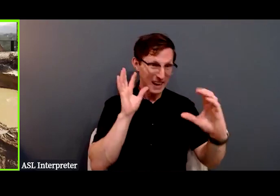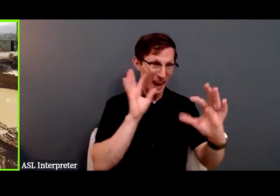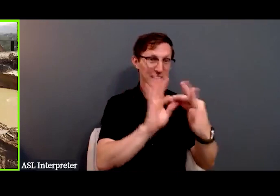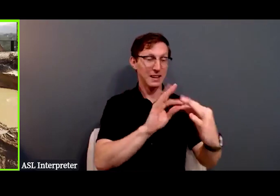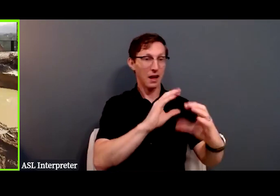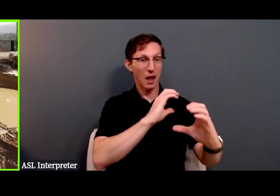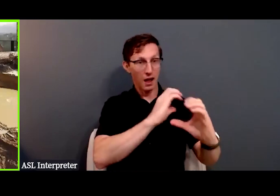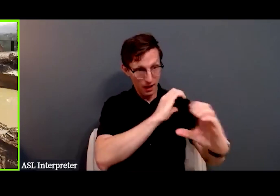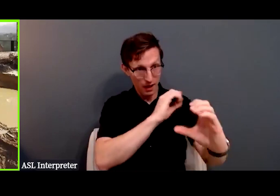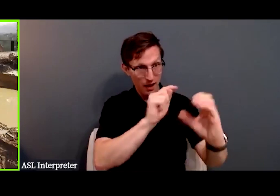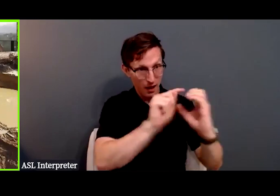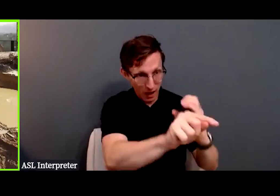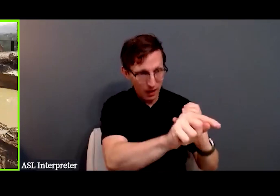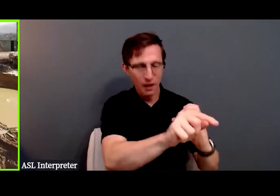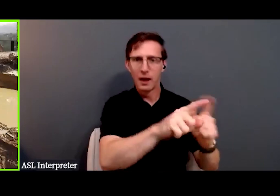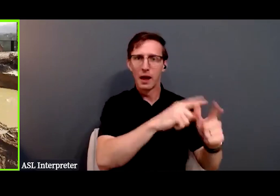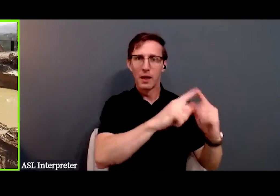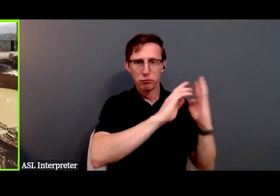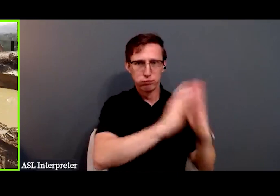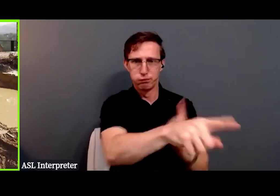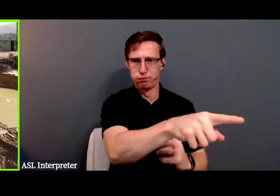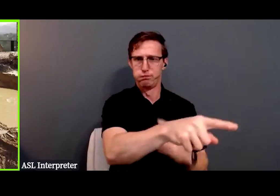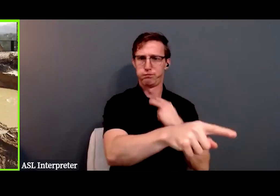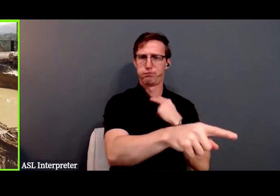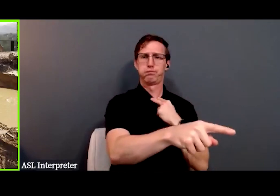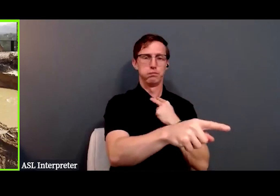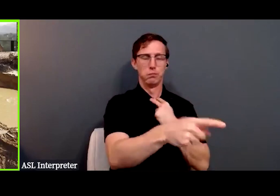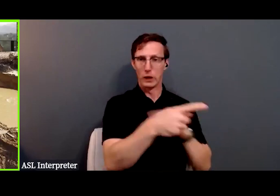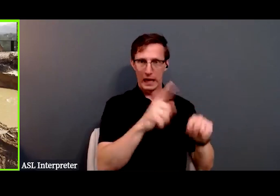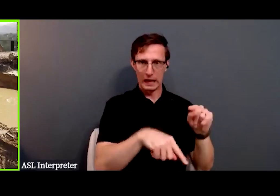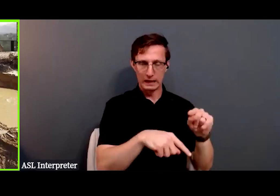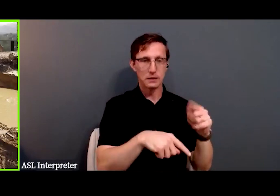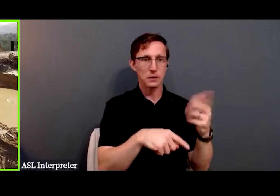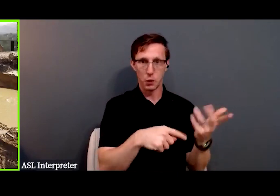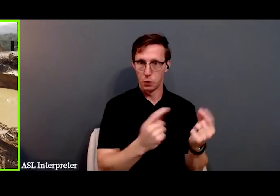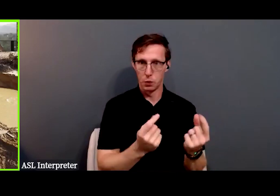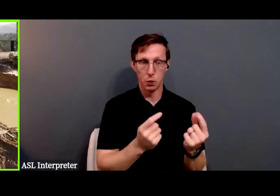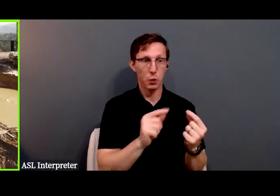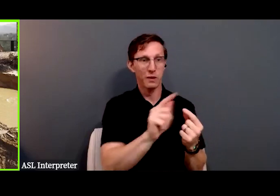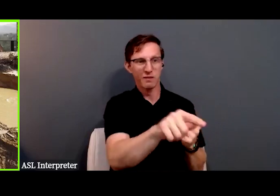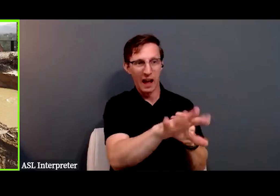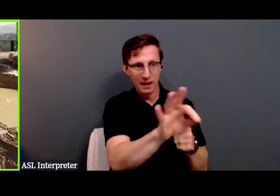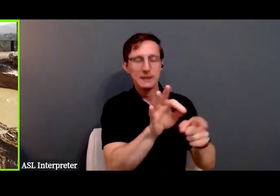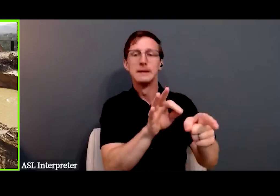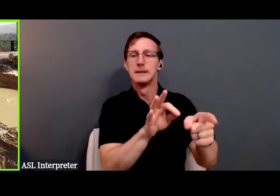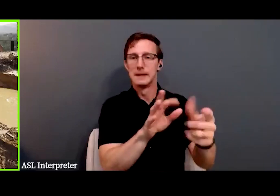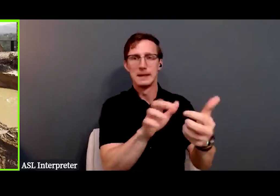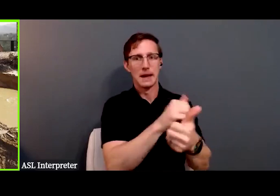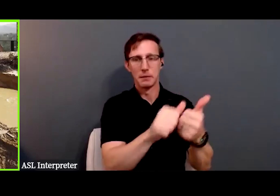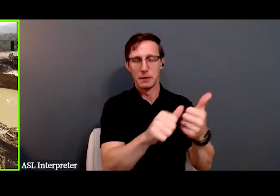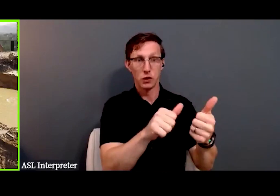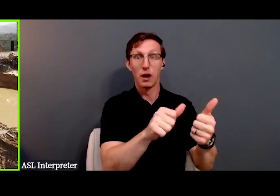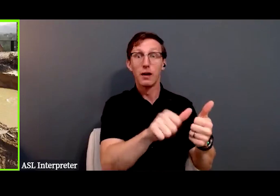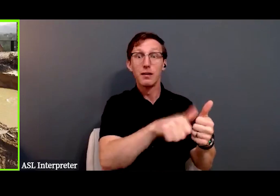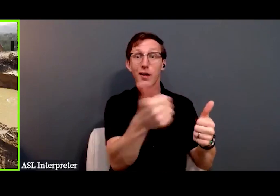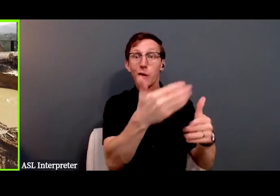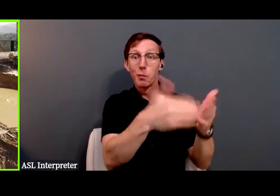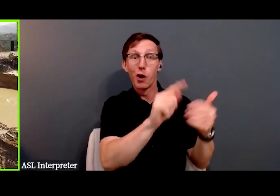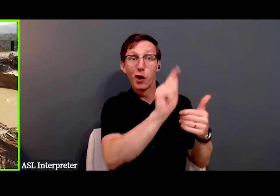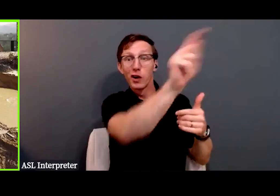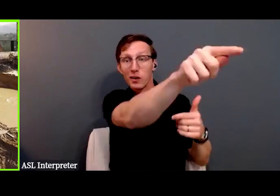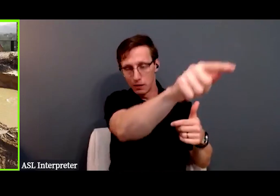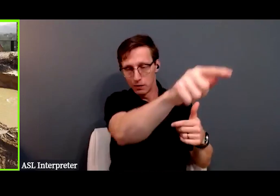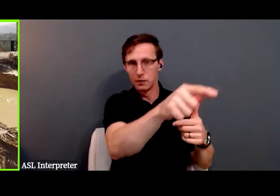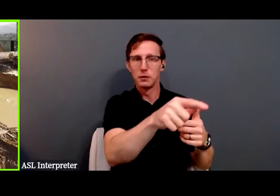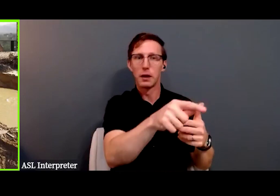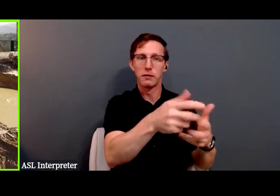pipe. So the way we dealt with the boulders is we removed that section of the pipe that was damaged, and that's another segment we have to install.